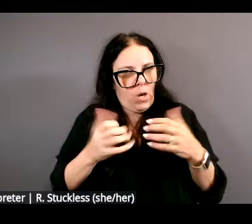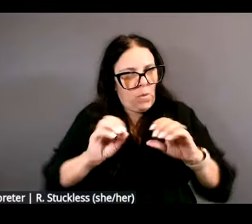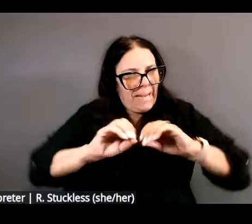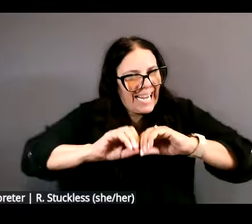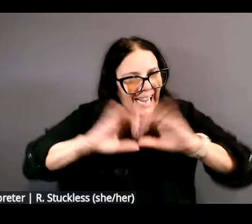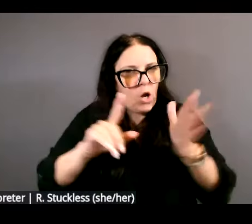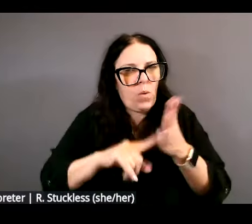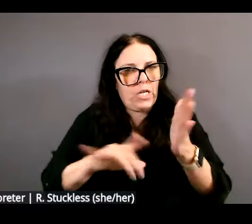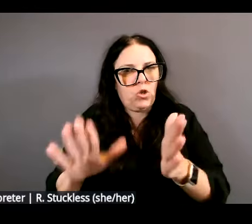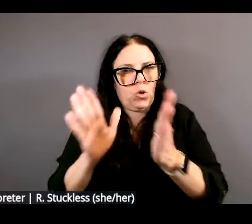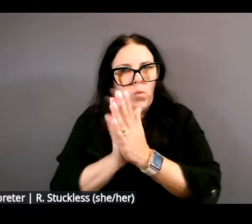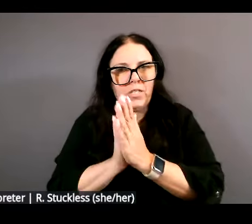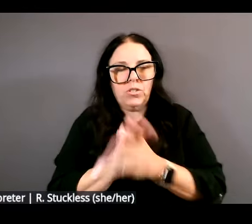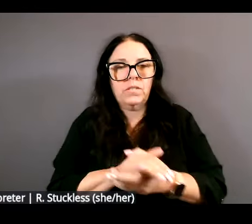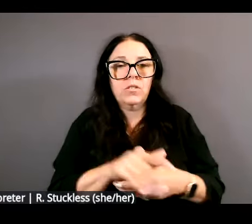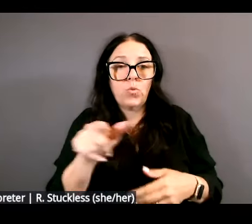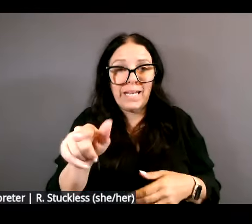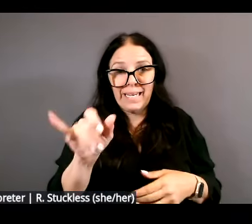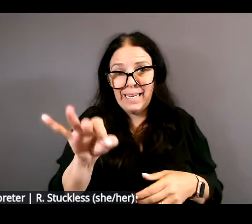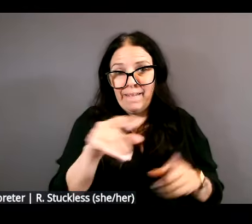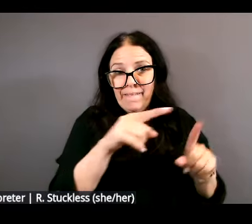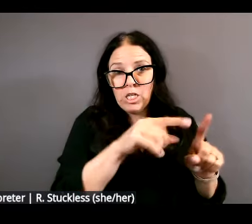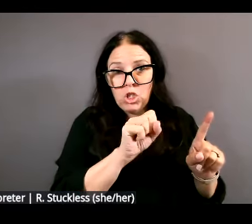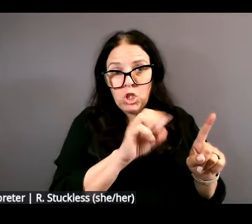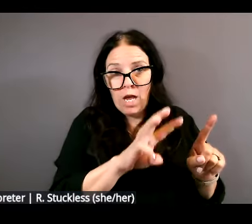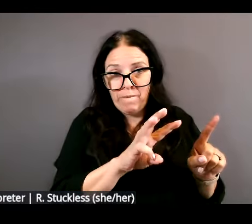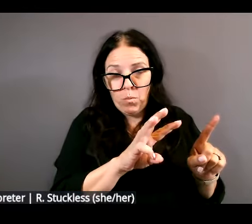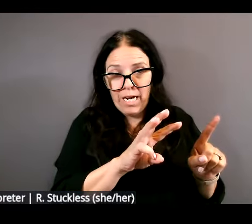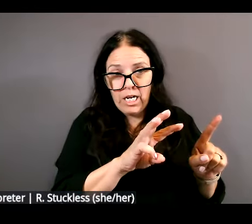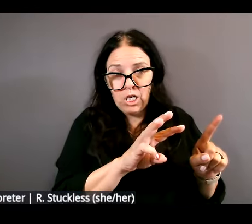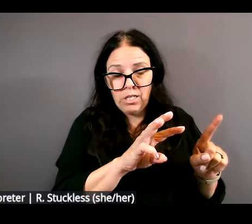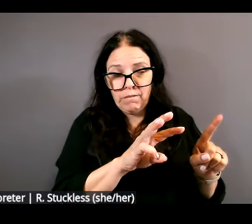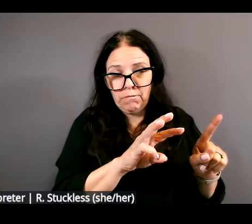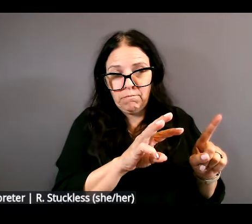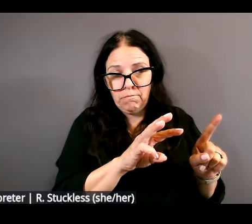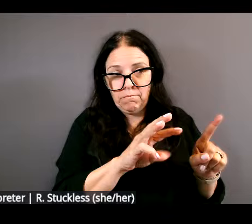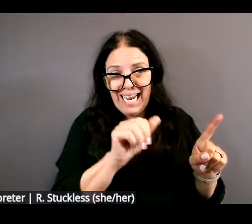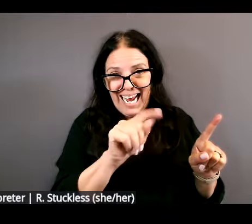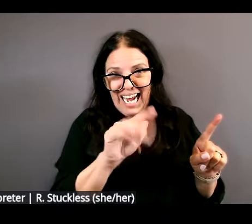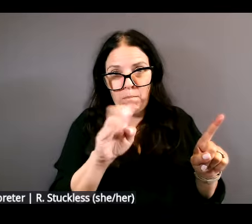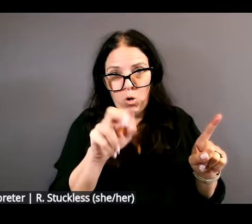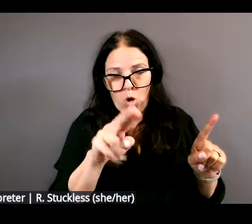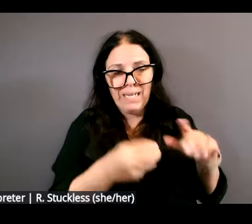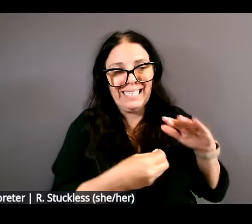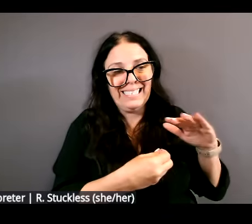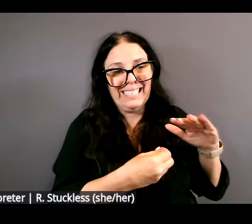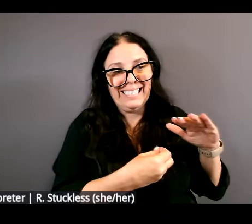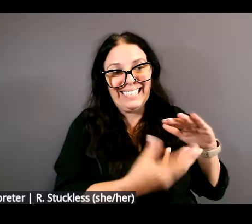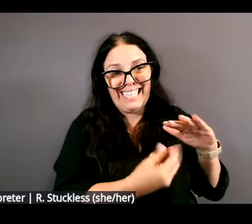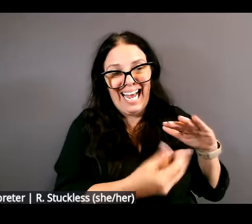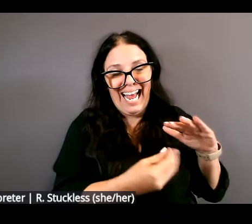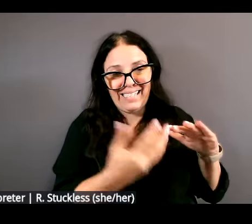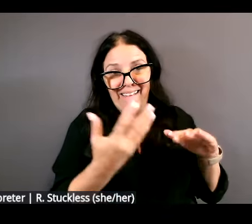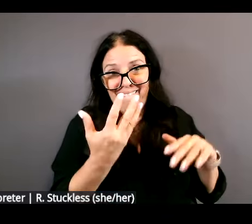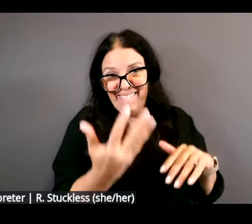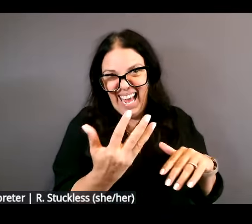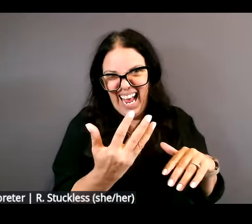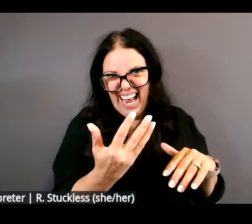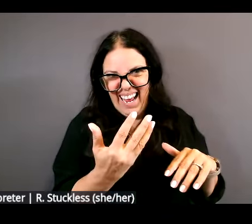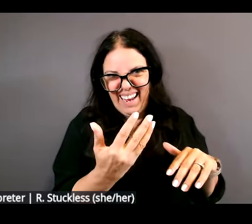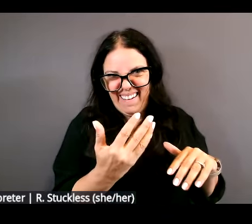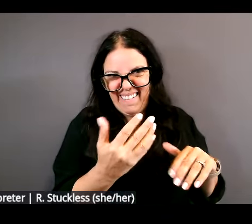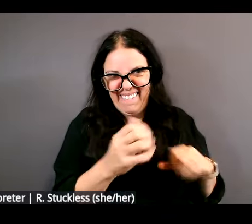if the software at the Bureau of Elections scans 5 campaigns and comes up with a list of duplicates, what